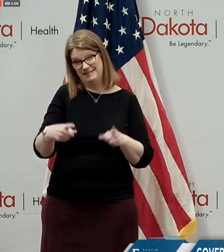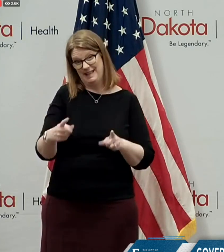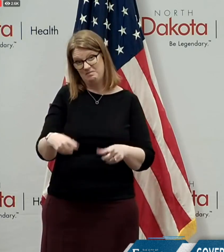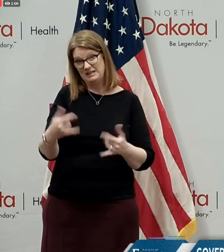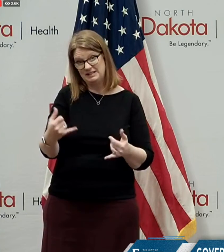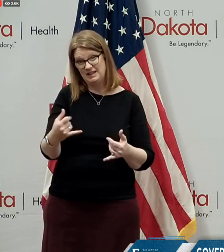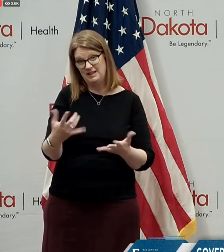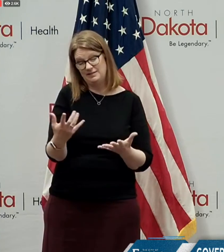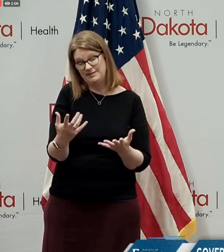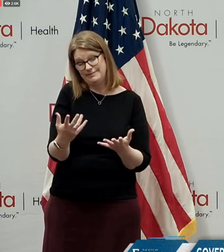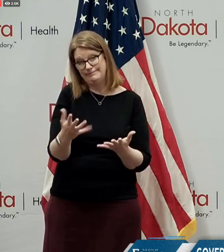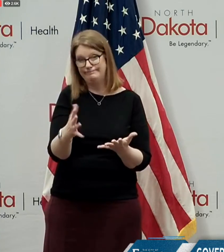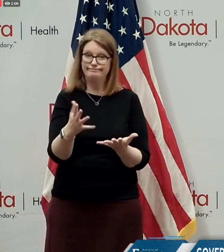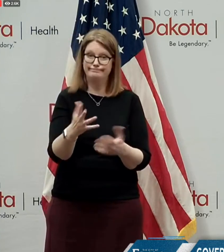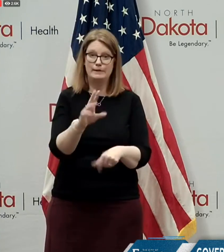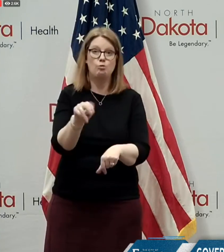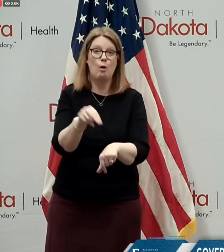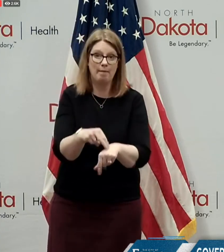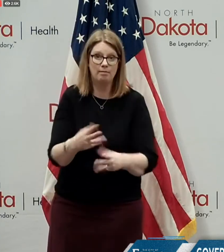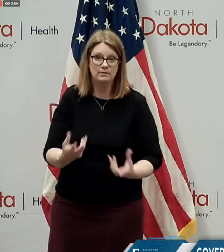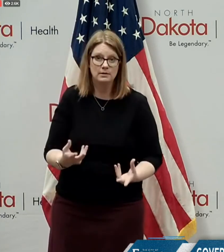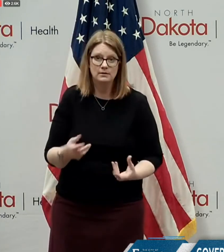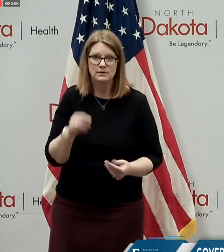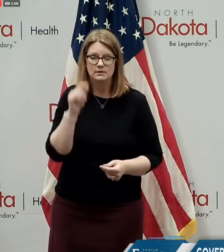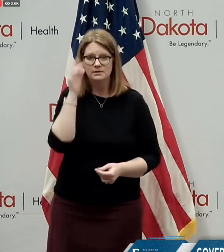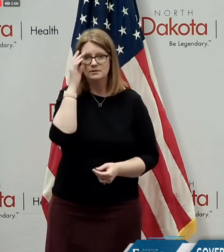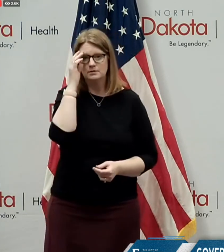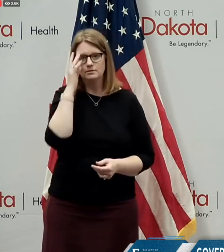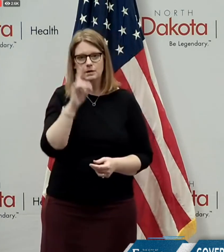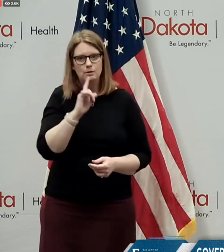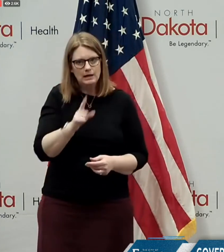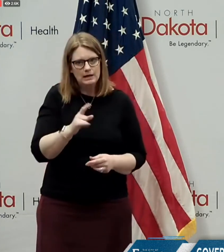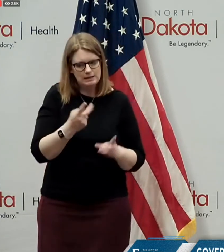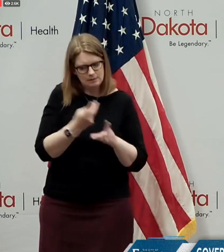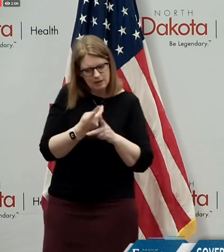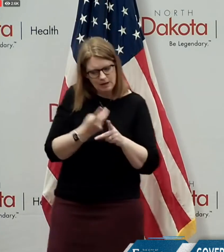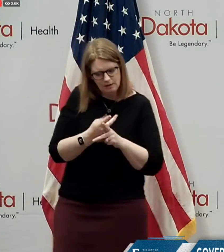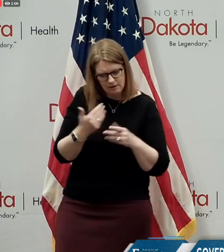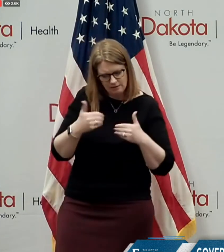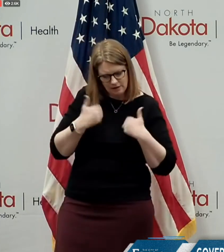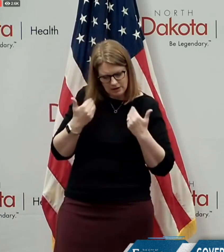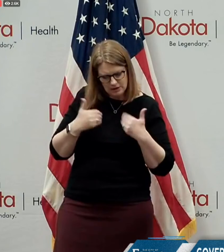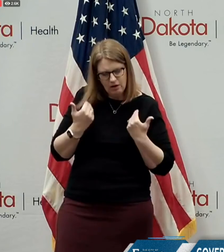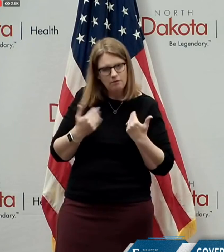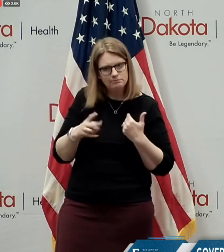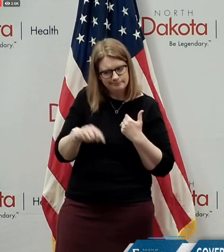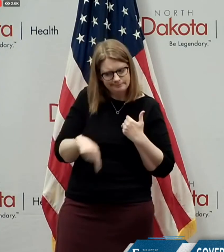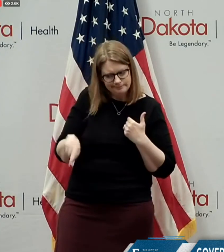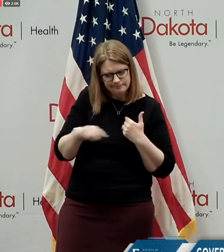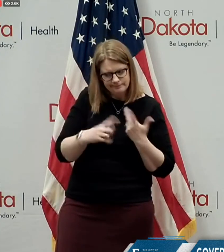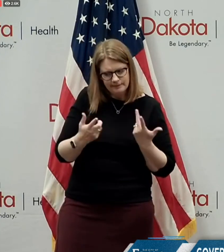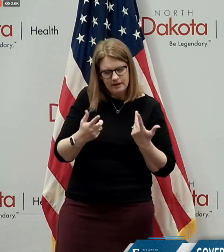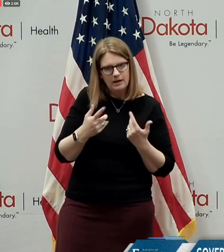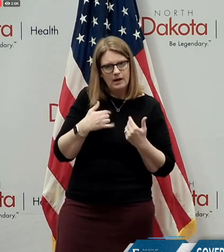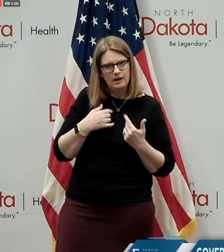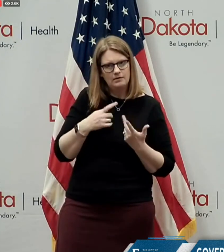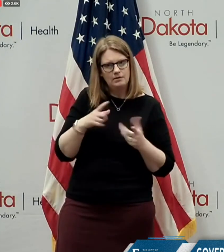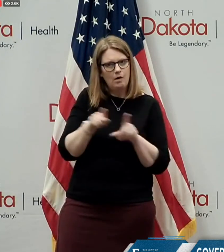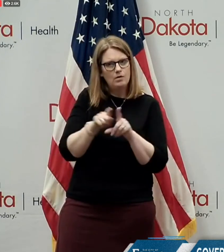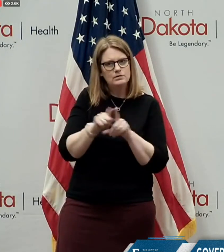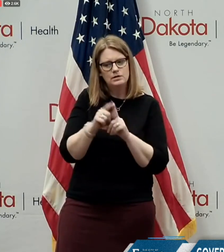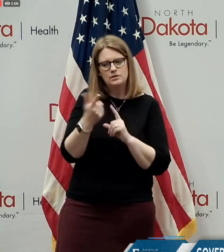concerns and watching out for the best of our young ones and our Takojas, the grandchildren yet to come.